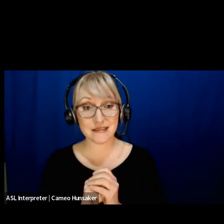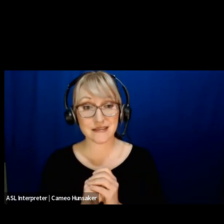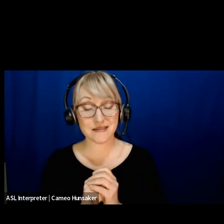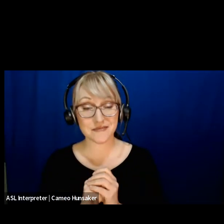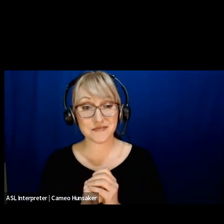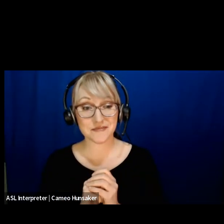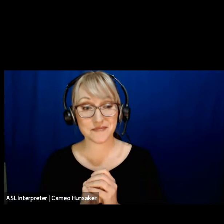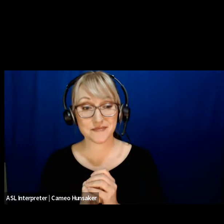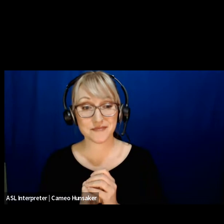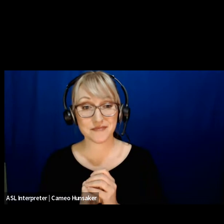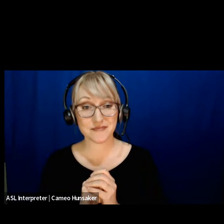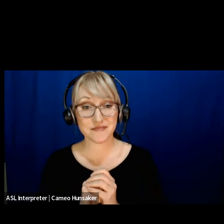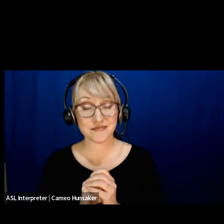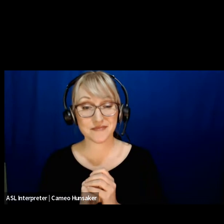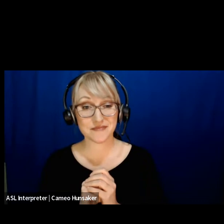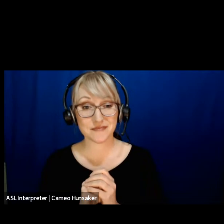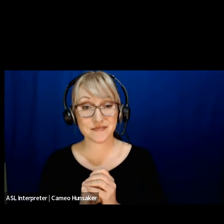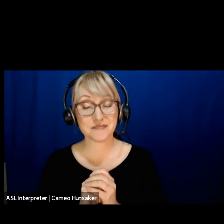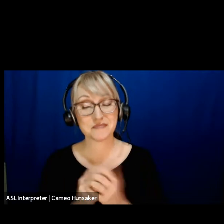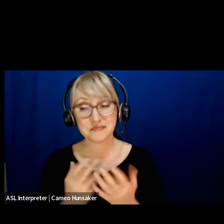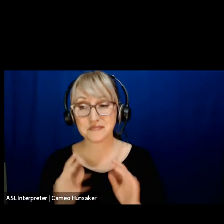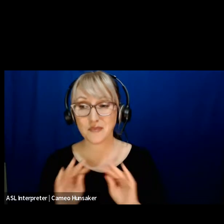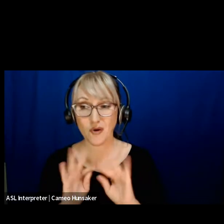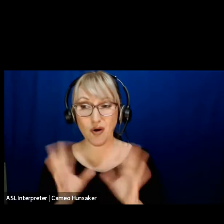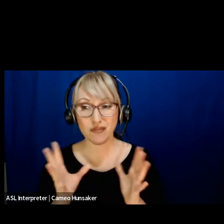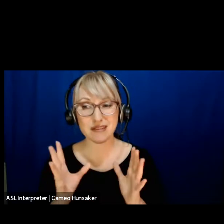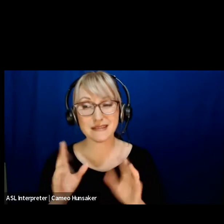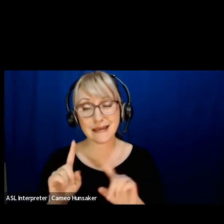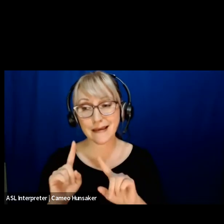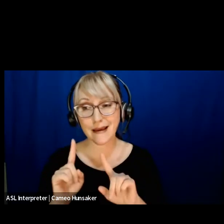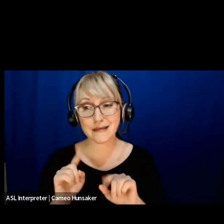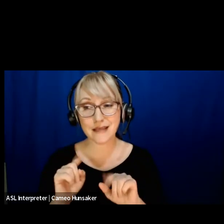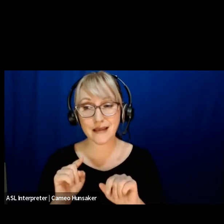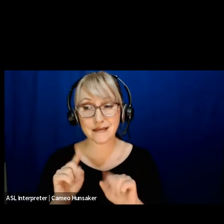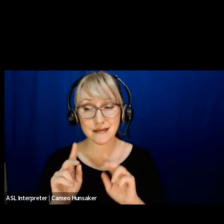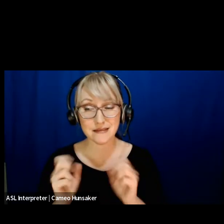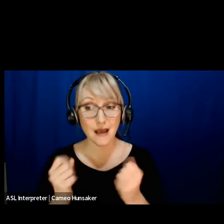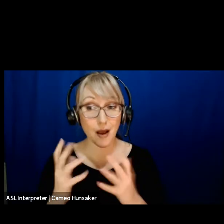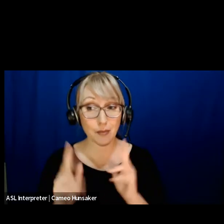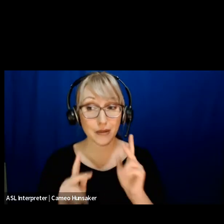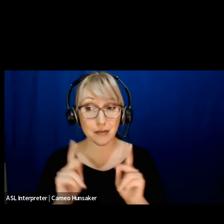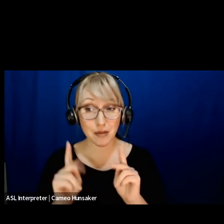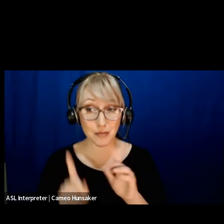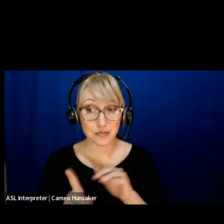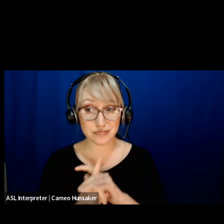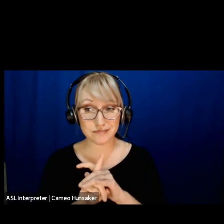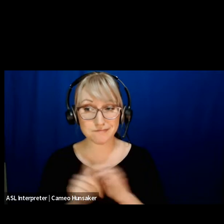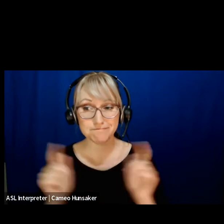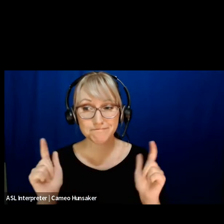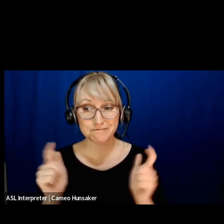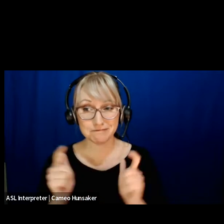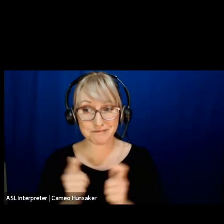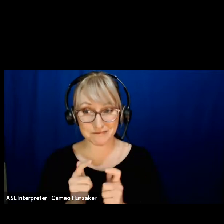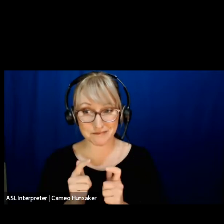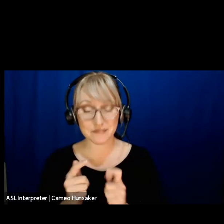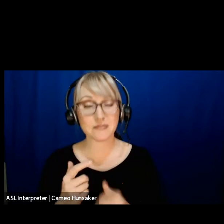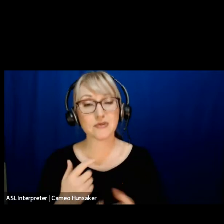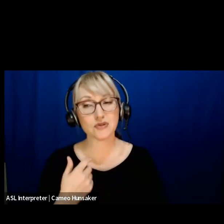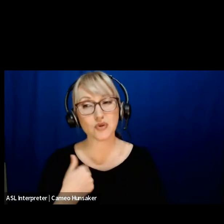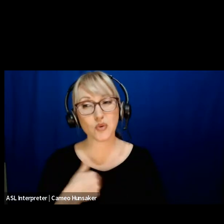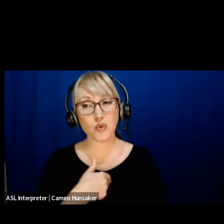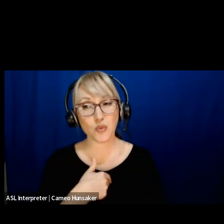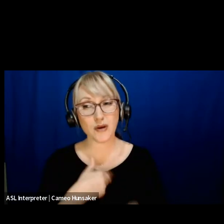having obviously a smaller attendance. So we're going to be trying to come up with some plans